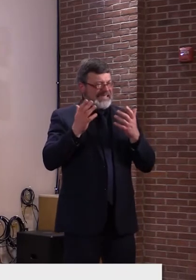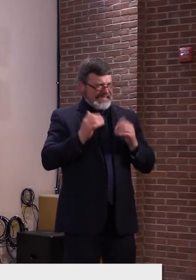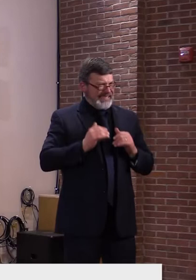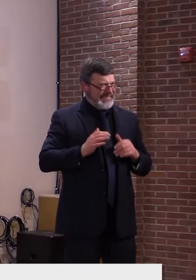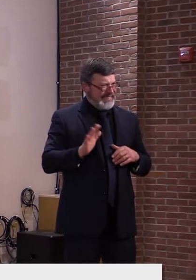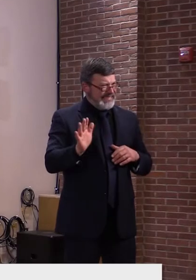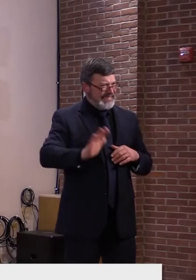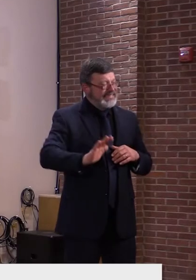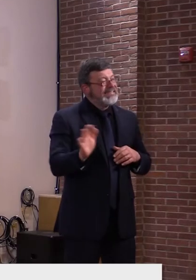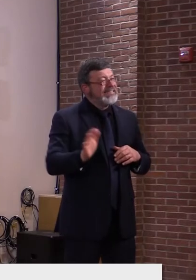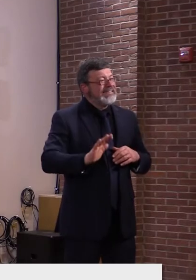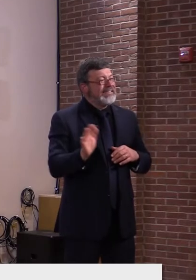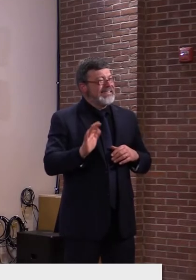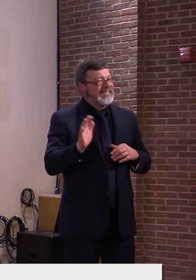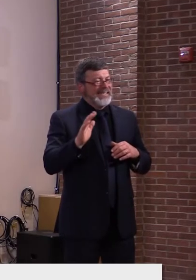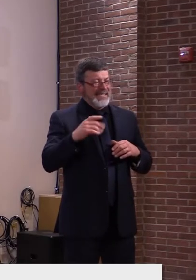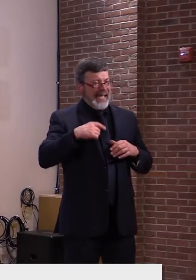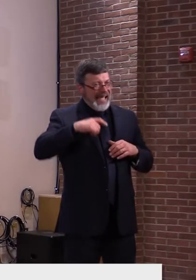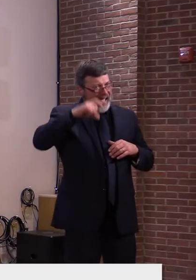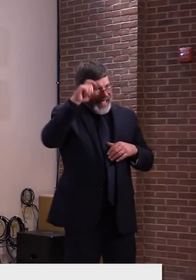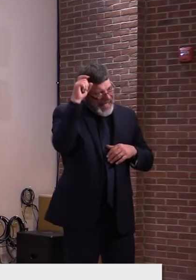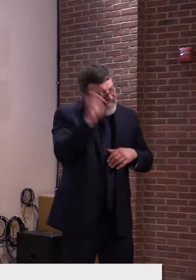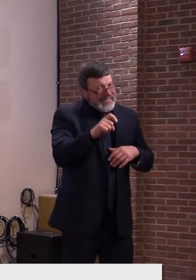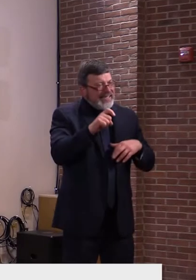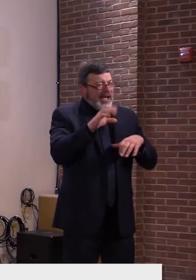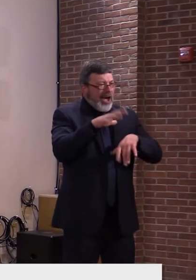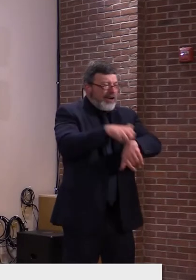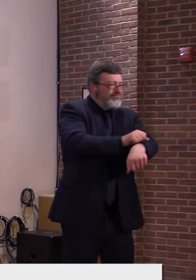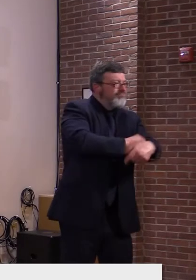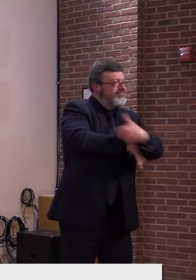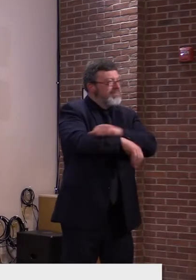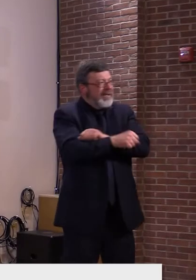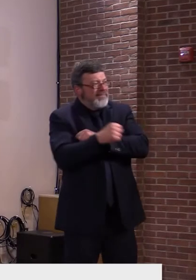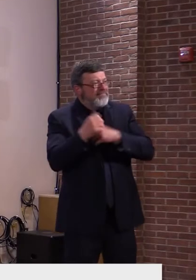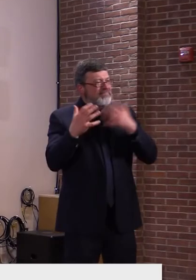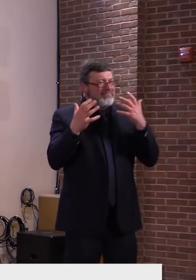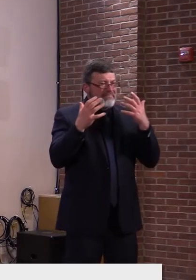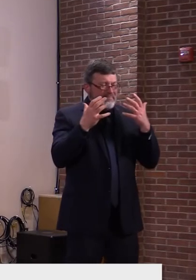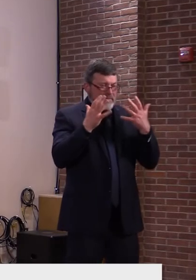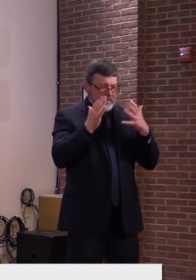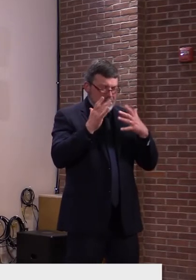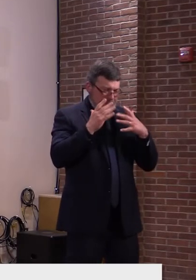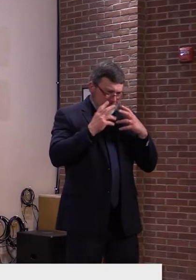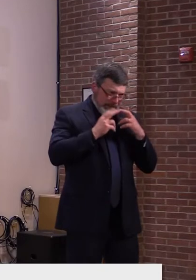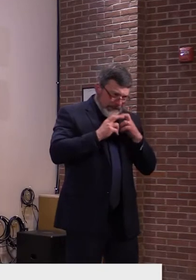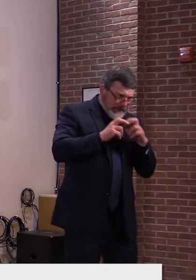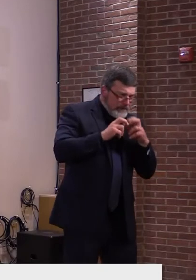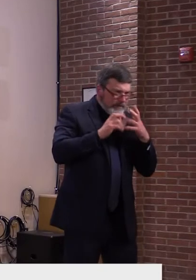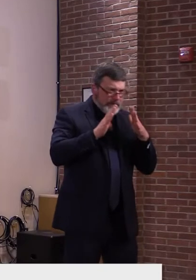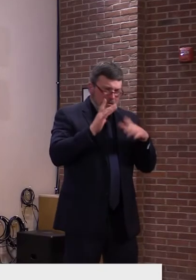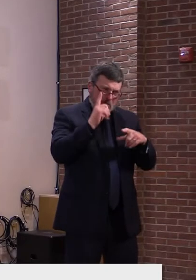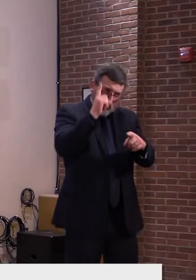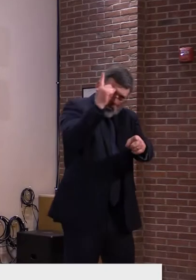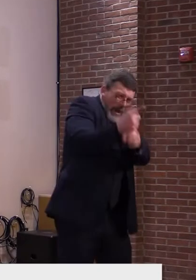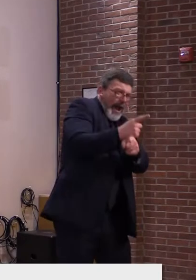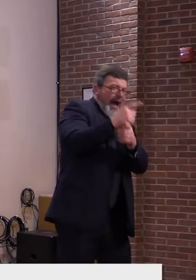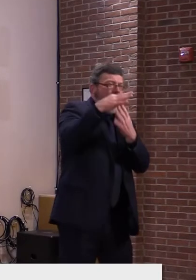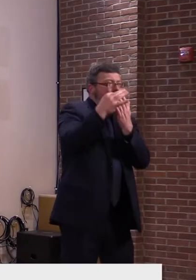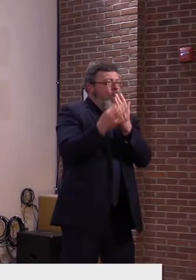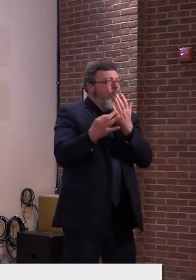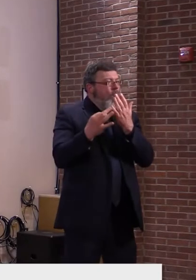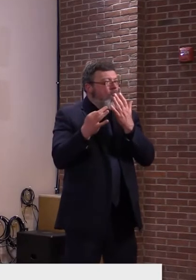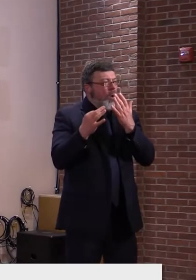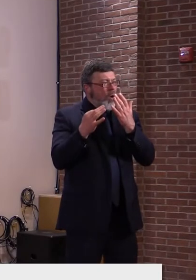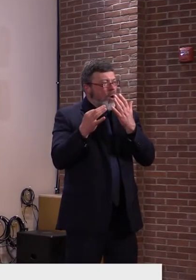and it seems simple to me to offer choice, to offer people the option of either going with